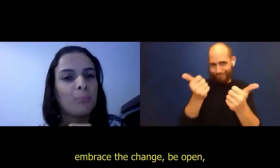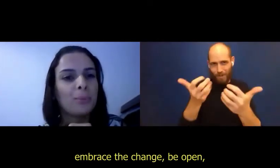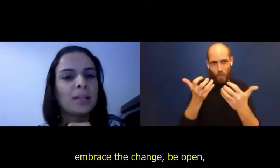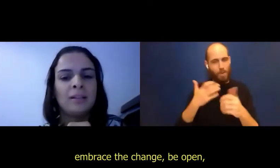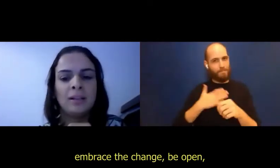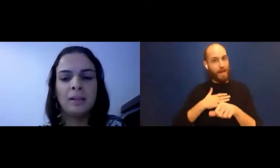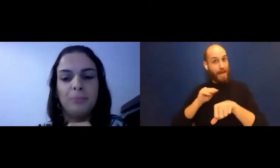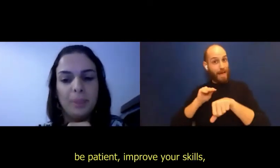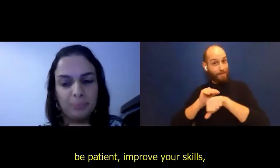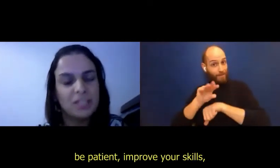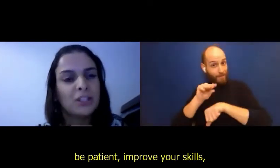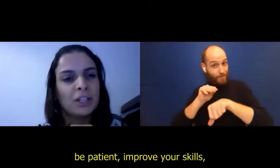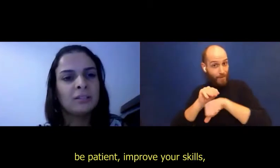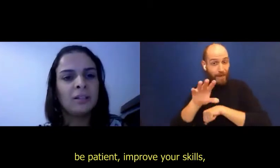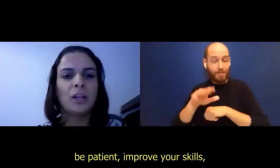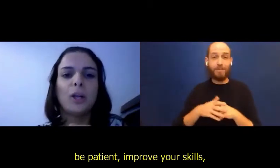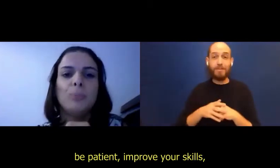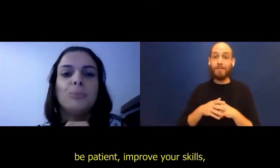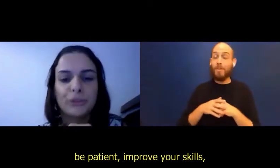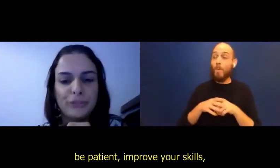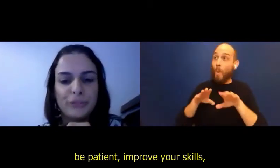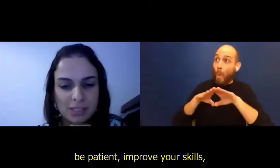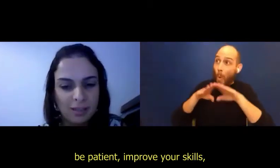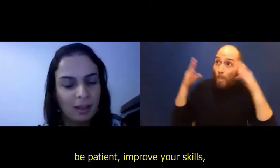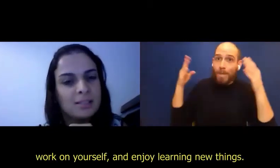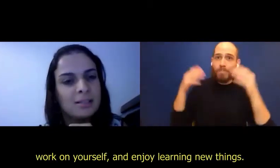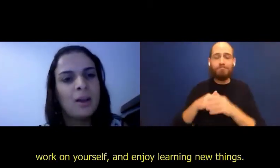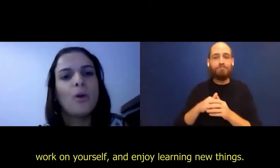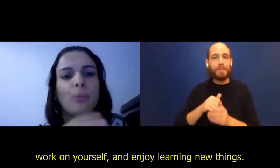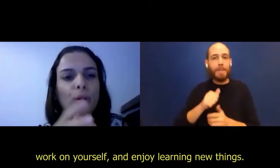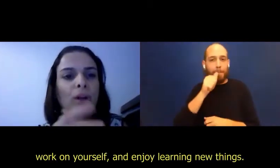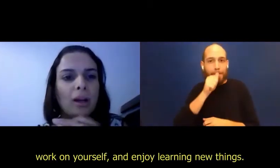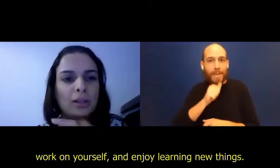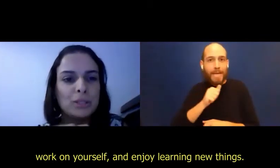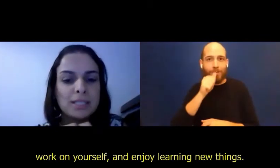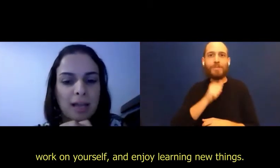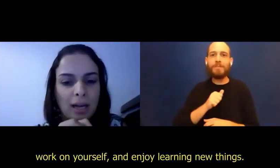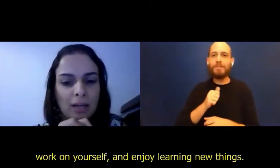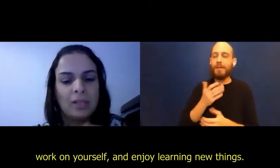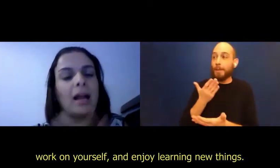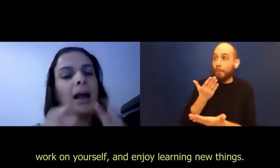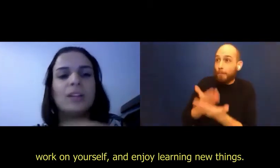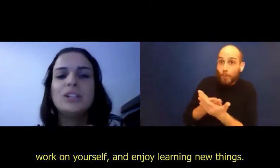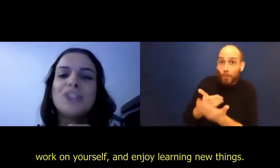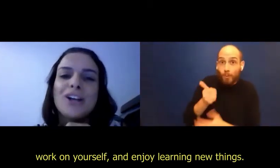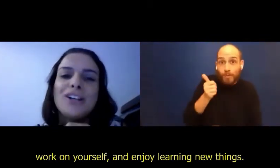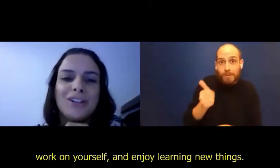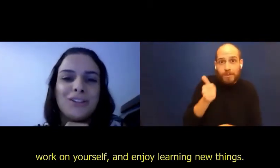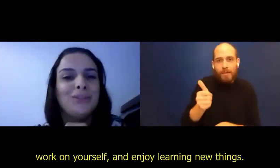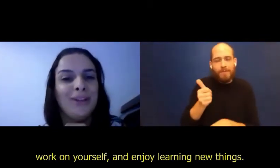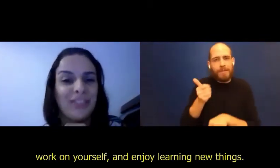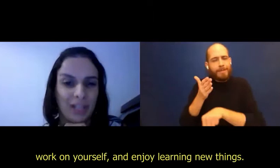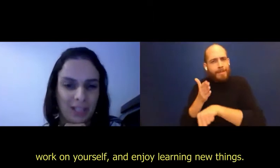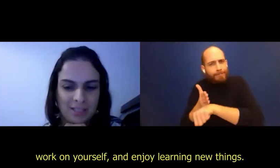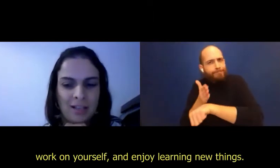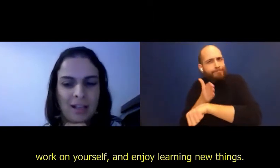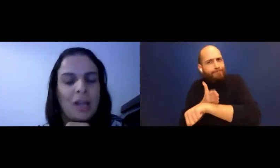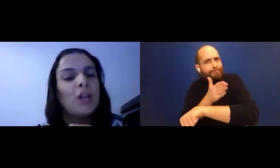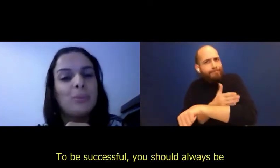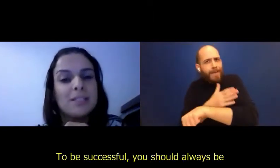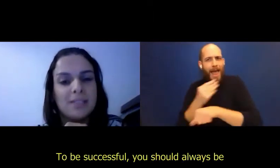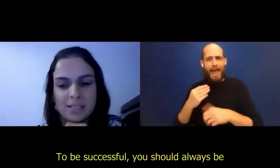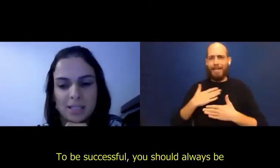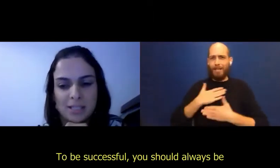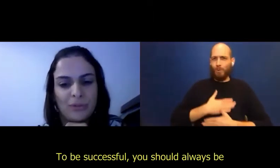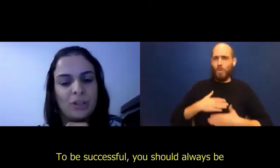be open, be patient, improve your skills, work on yourself, and enjoy learning new things.